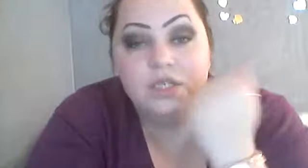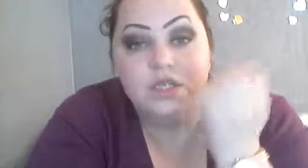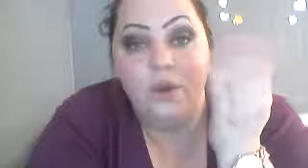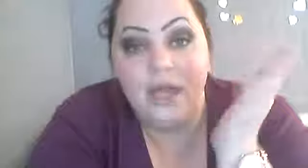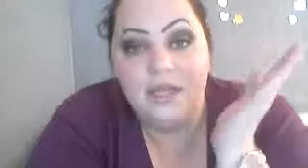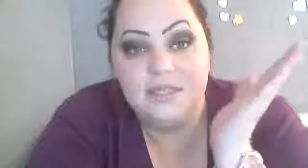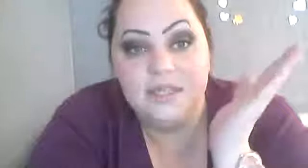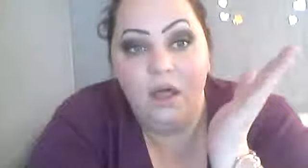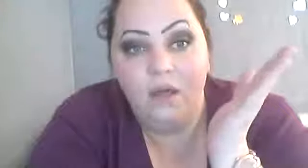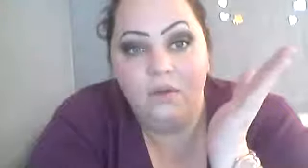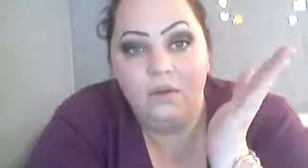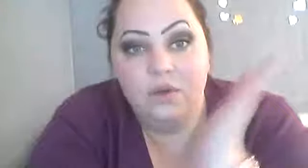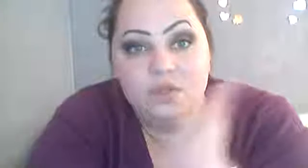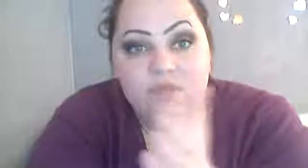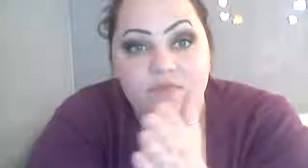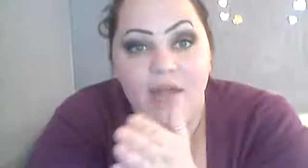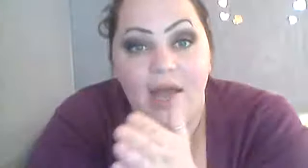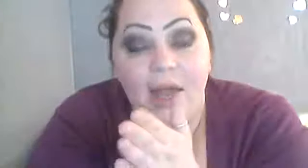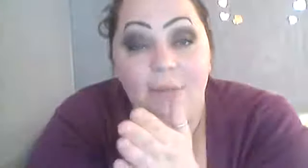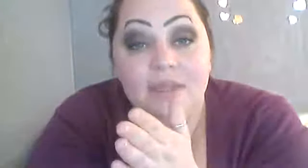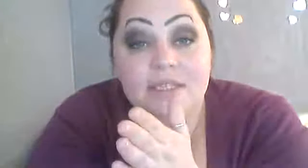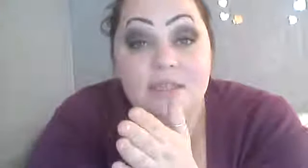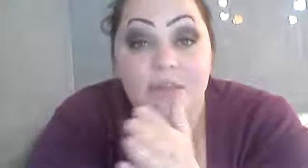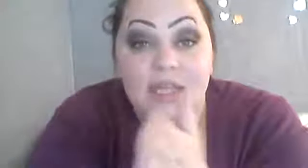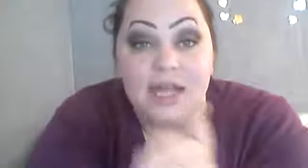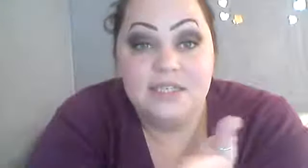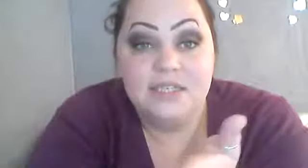So ASL goes very high, but then some of the classes